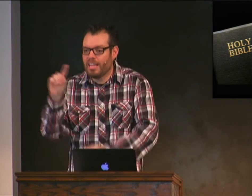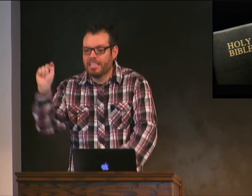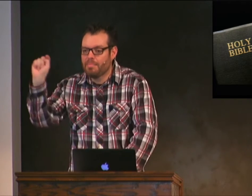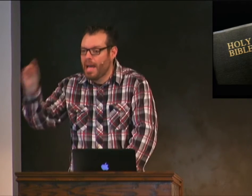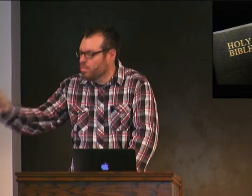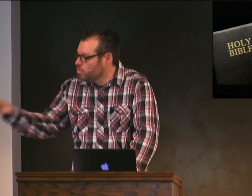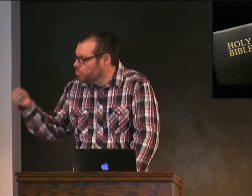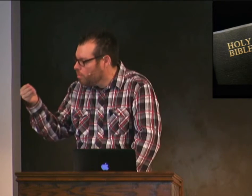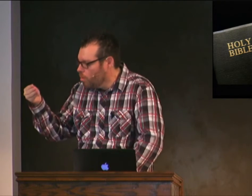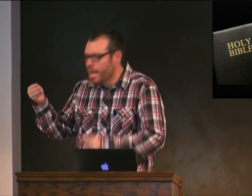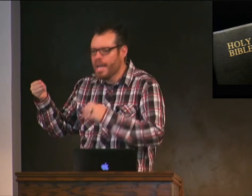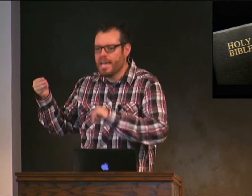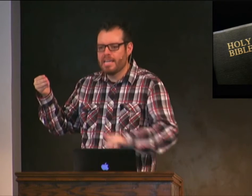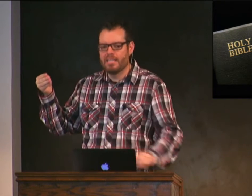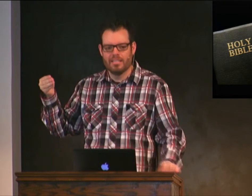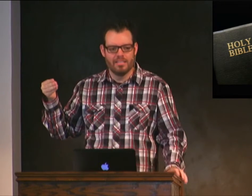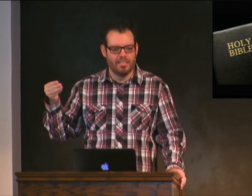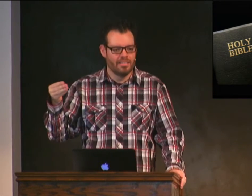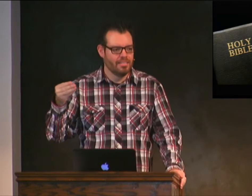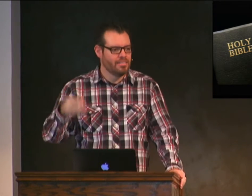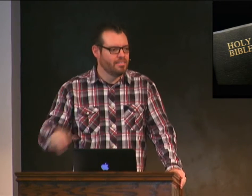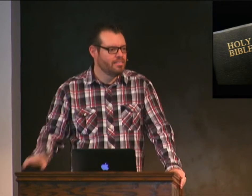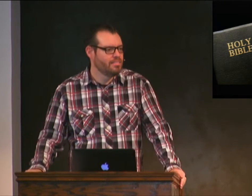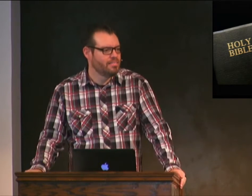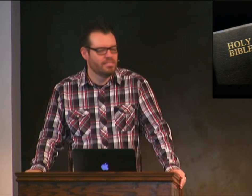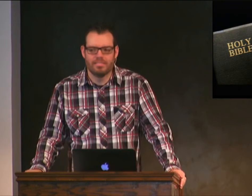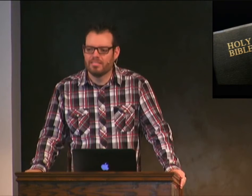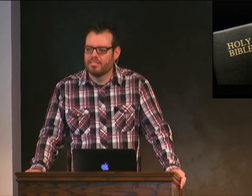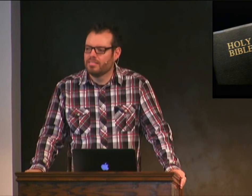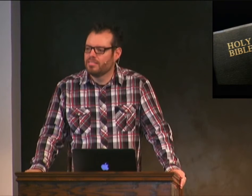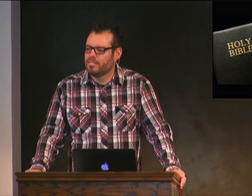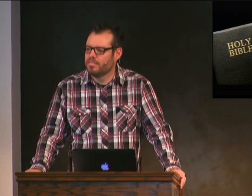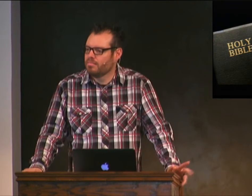Some of you found the bathroom. Oh, hey.